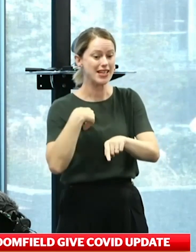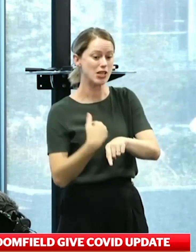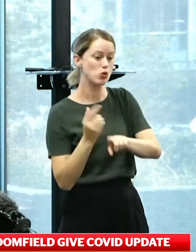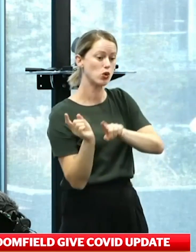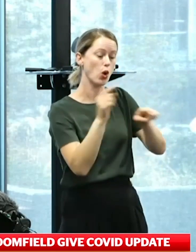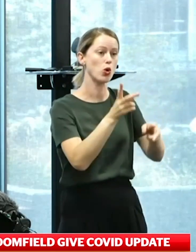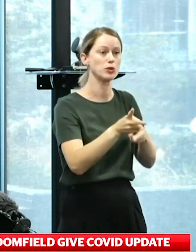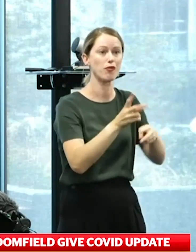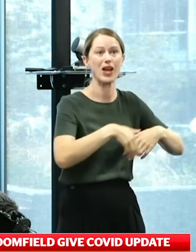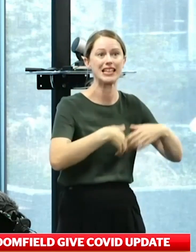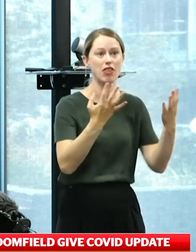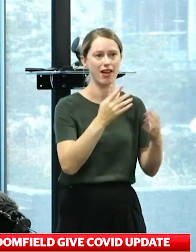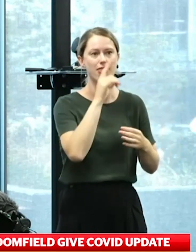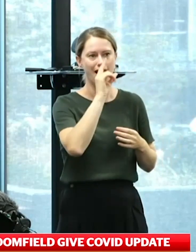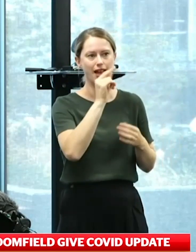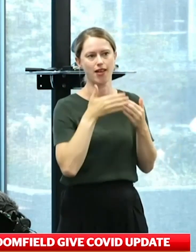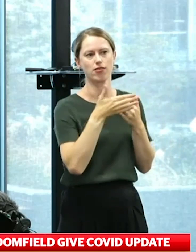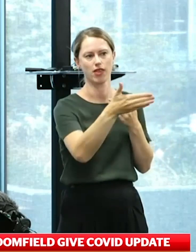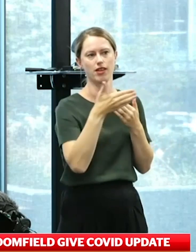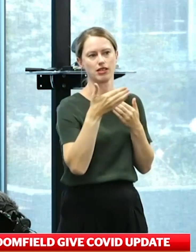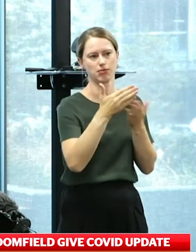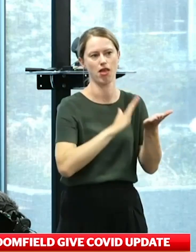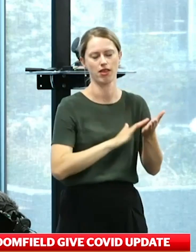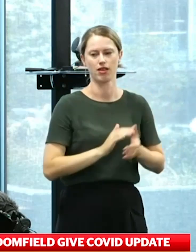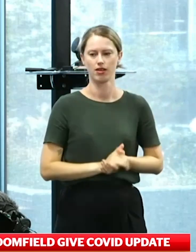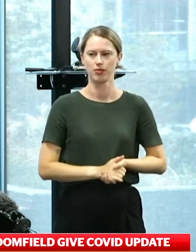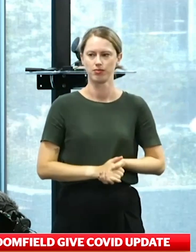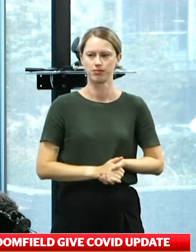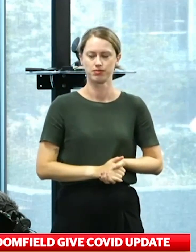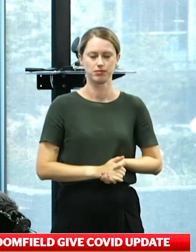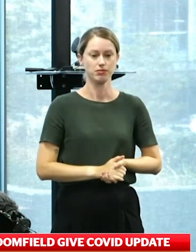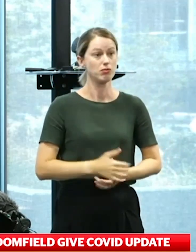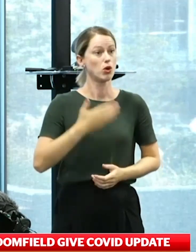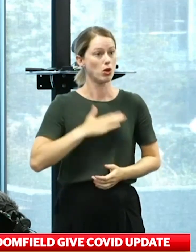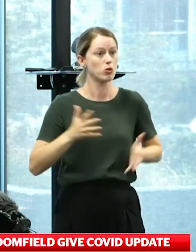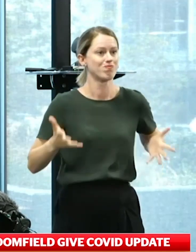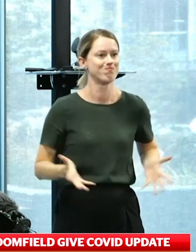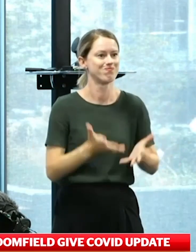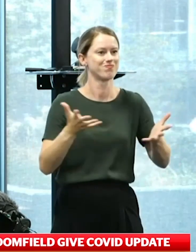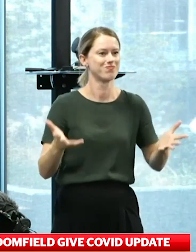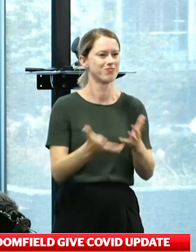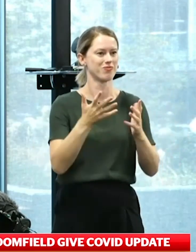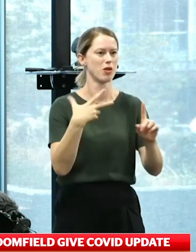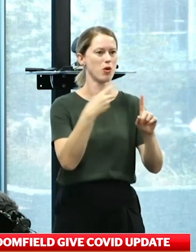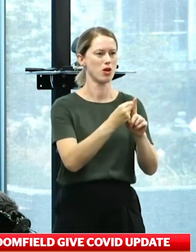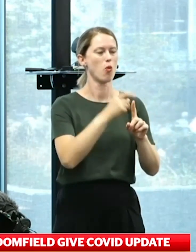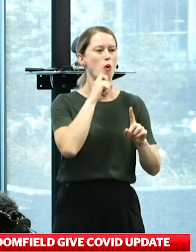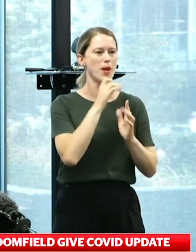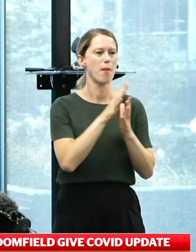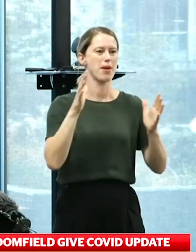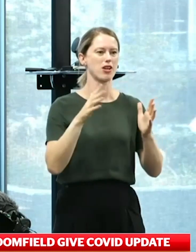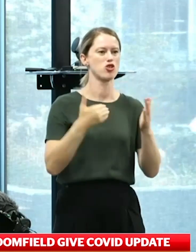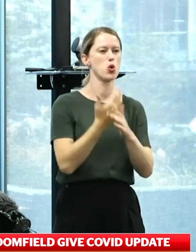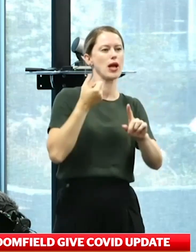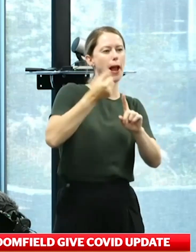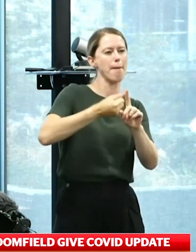care they need in the coming months. To support our goal of getting as many people boosted as possible, we'll be running a big boost